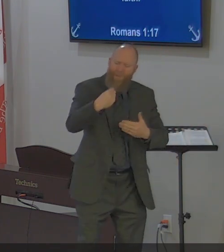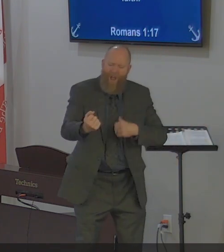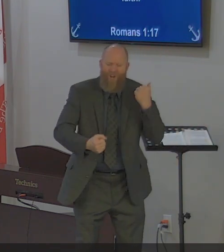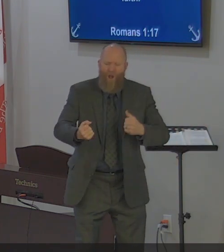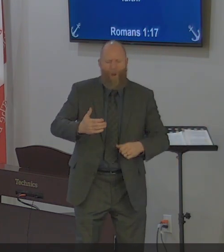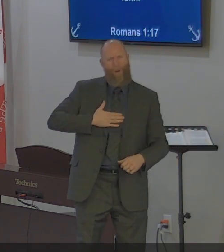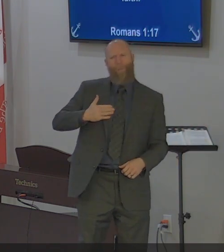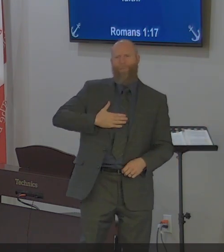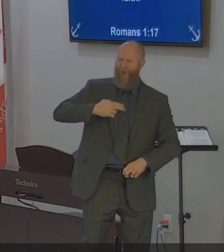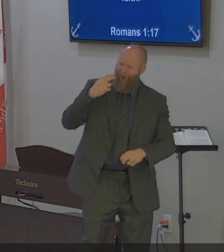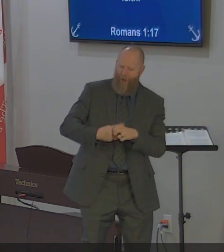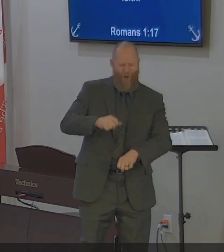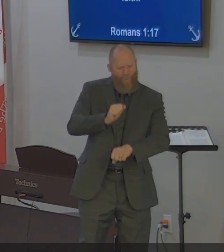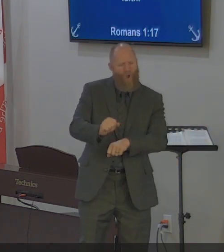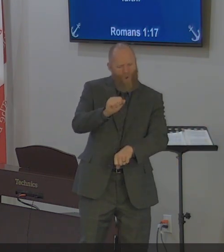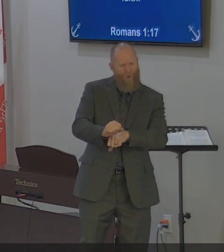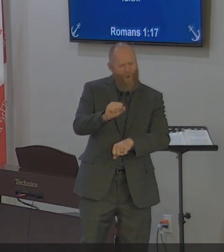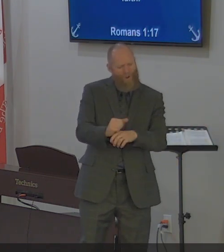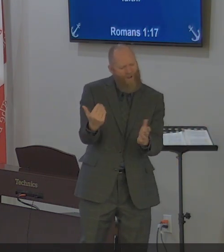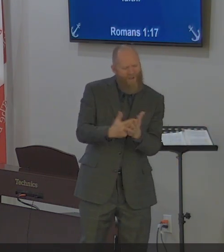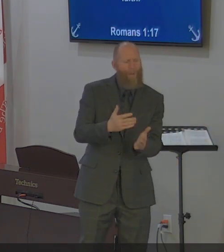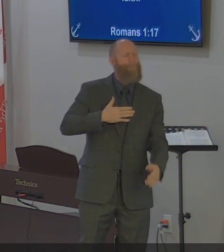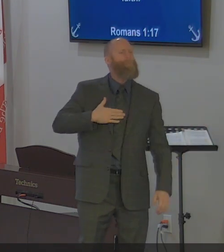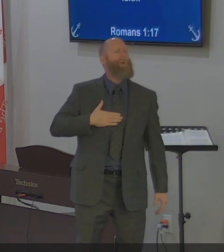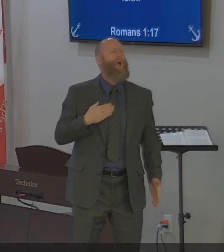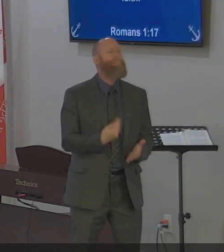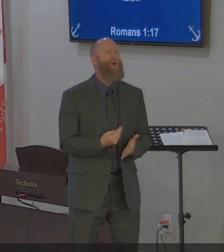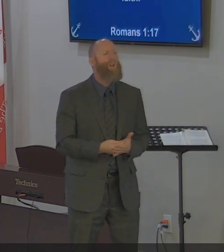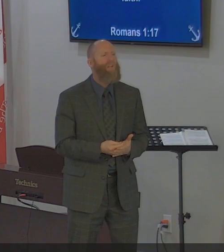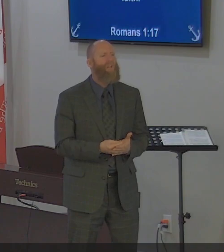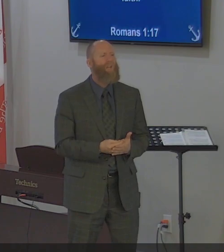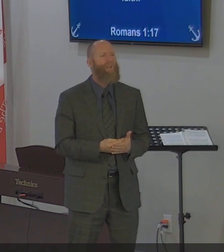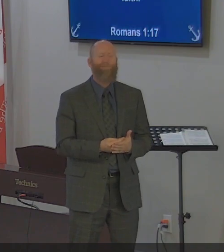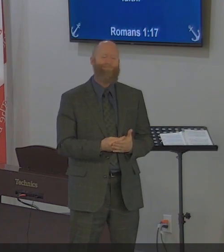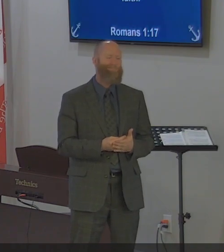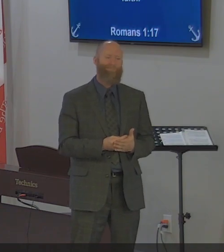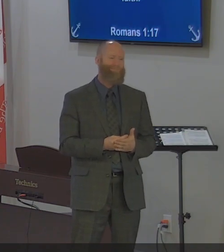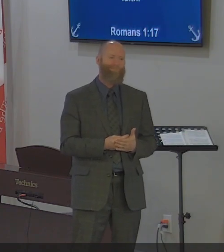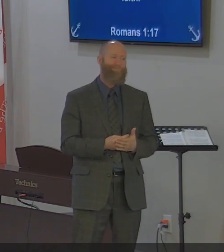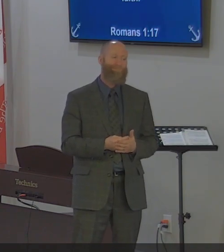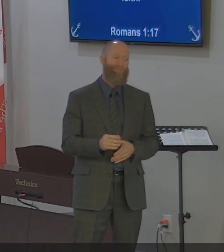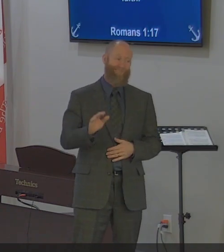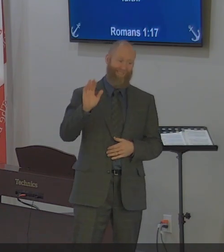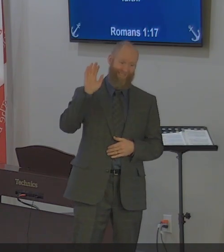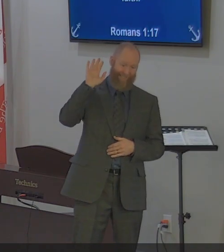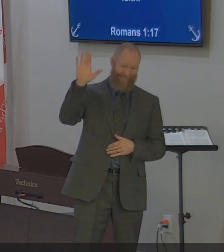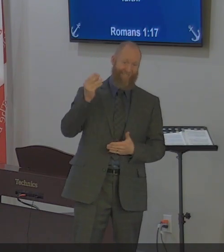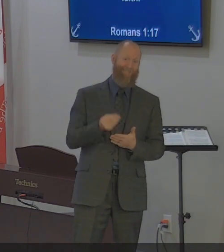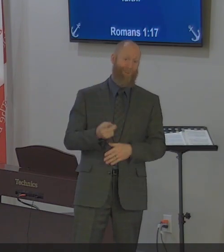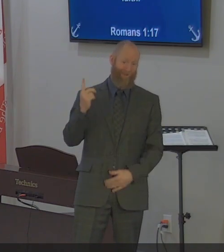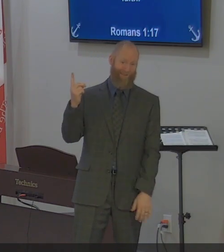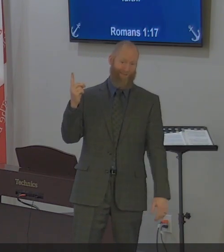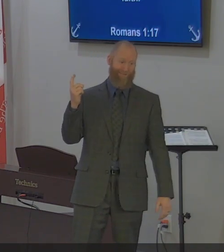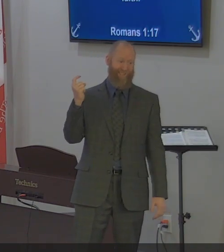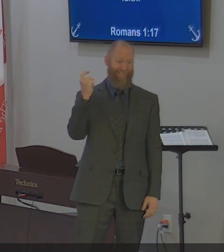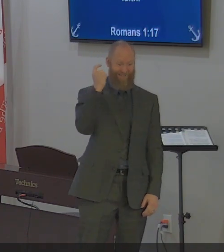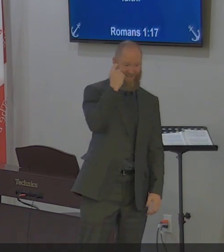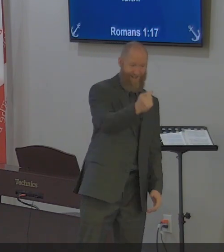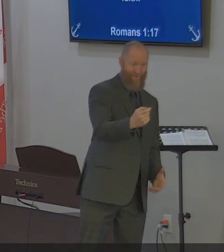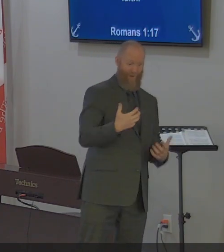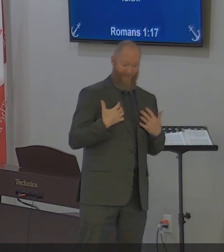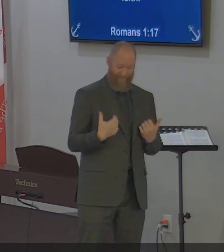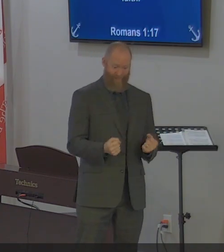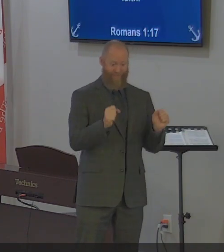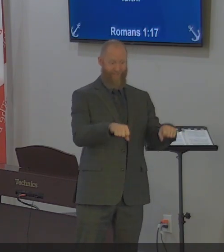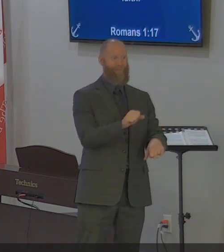for it, it's your money. No, it's God's money. God's given you the ability to work. God's given you the skill set to have a